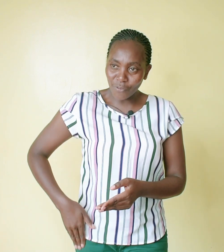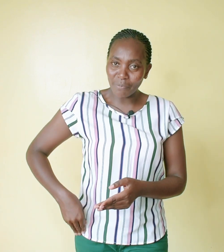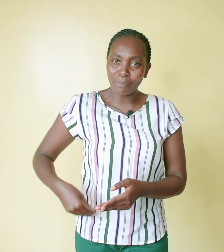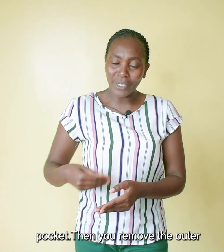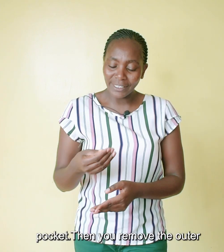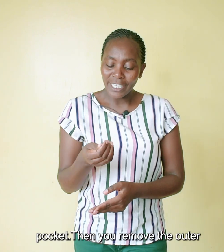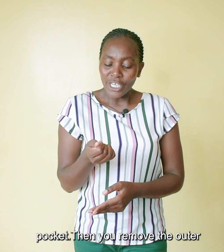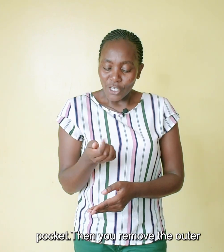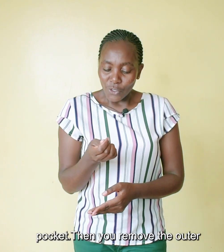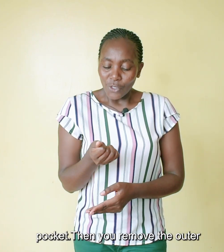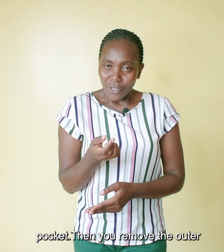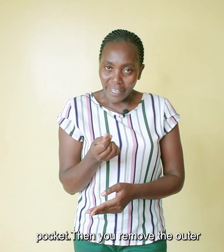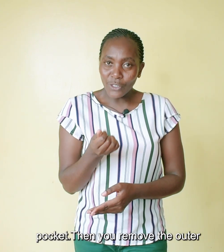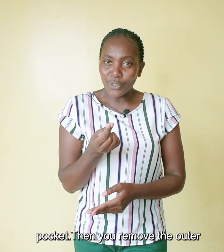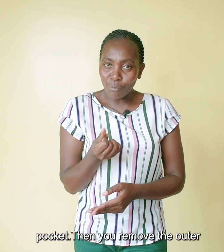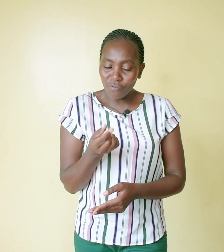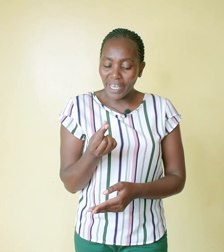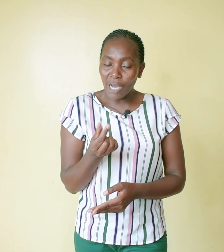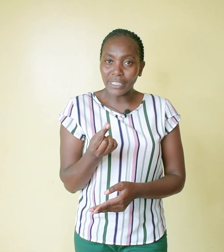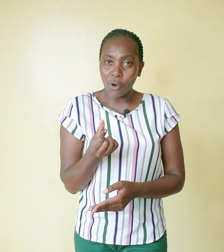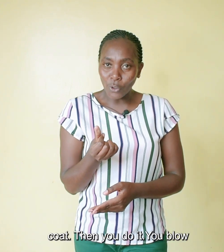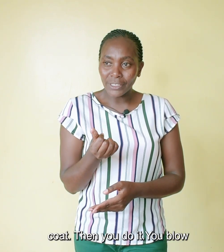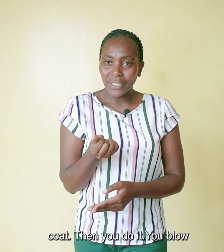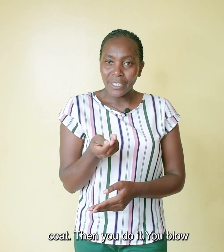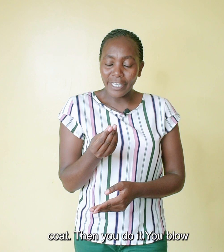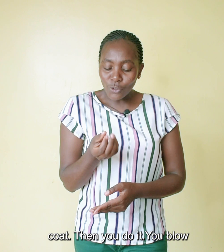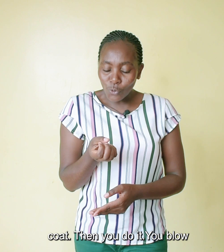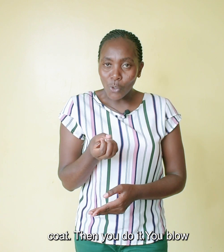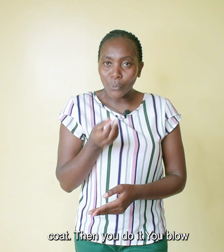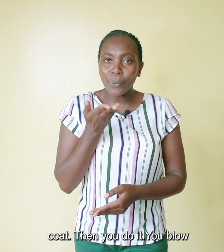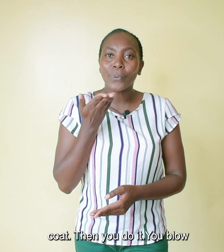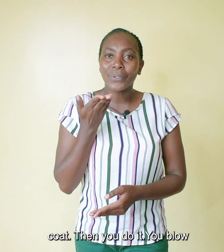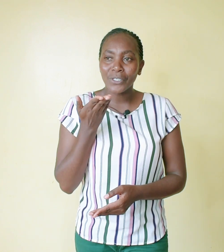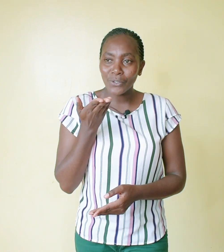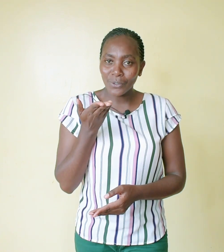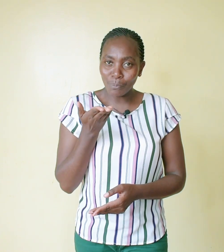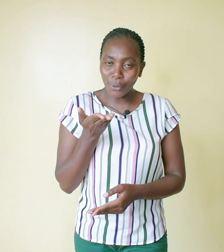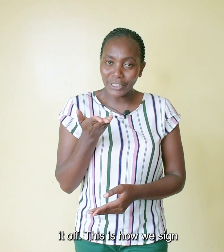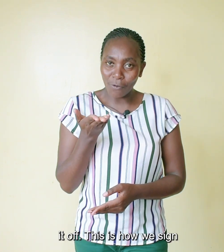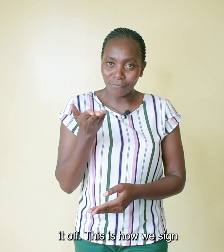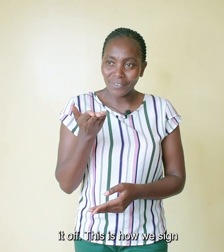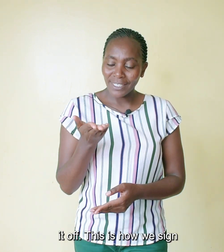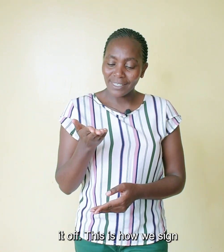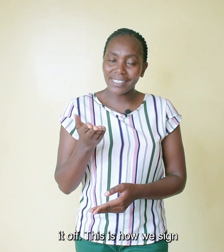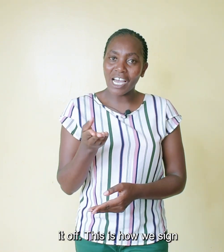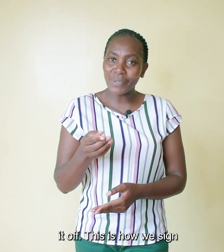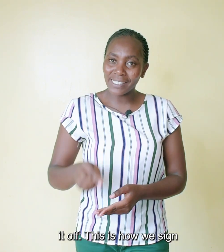from the pocket, then you remove the outer coat, then you do what? You blow it off. This is how we